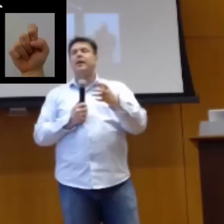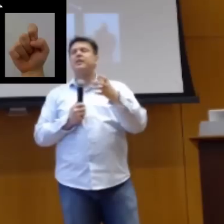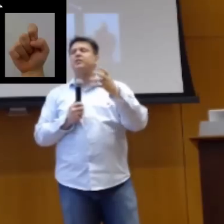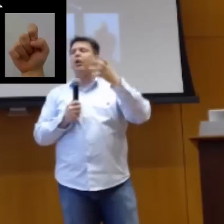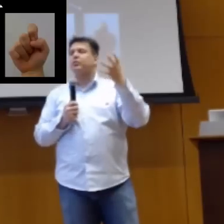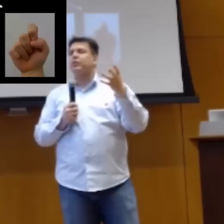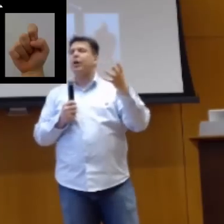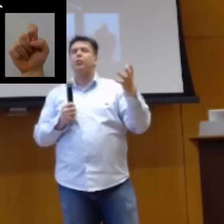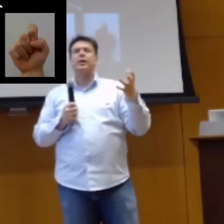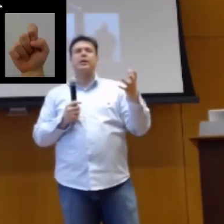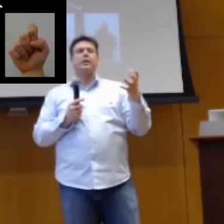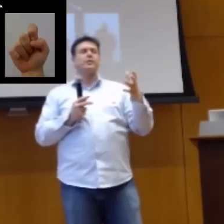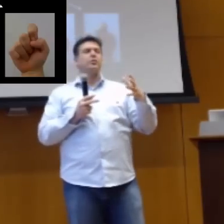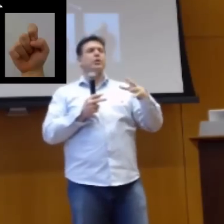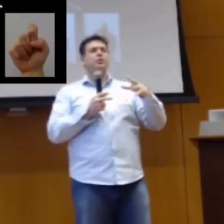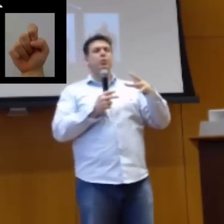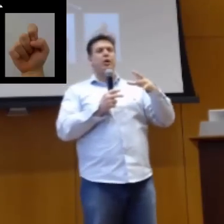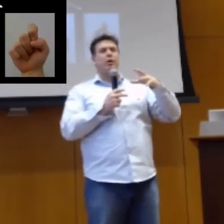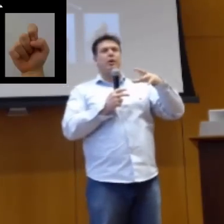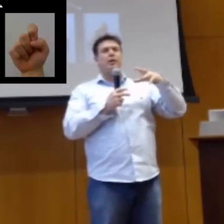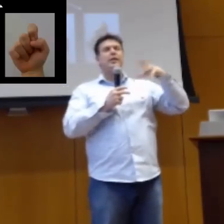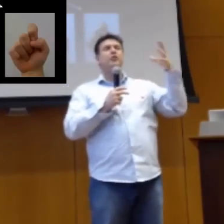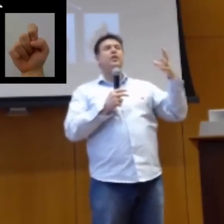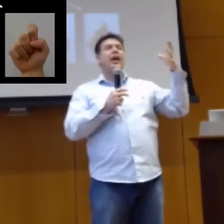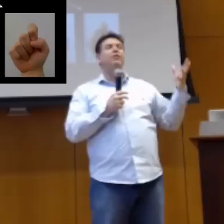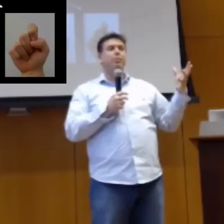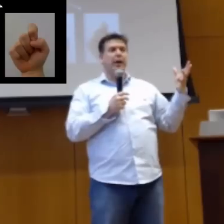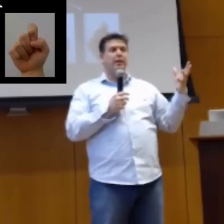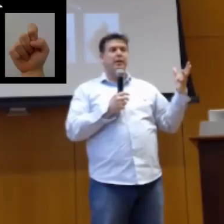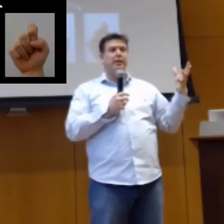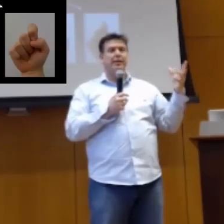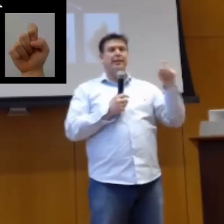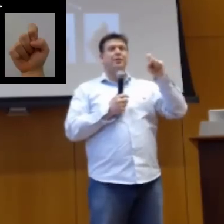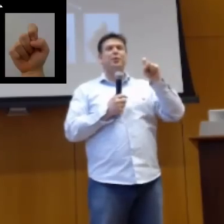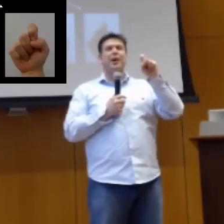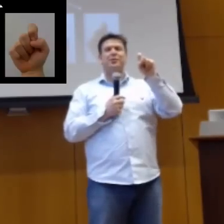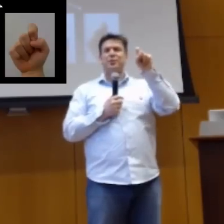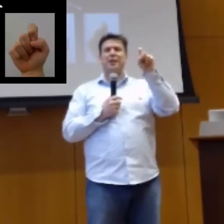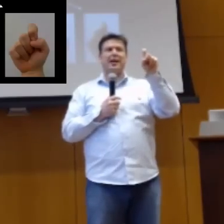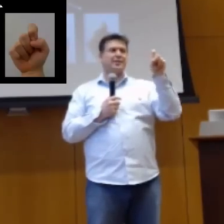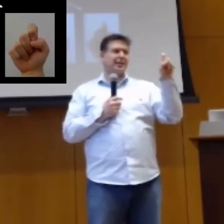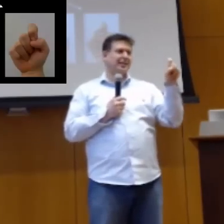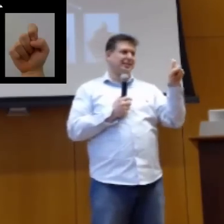It's actually only in a situation where you're teaching the alphabet that you actually use X like this.